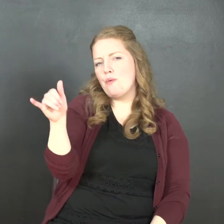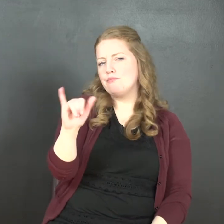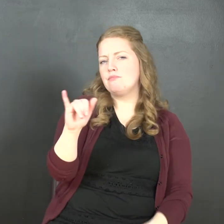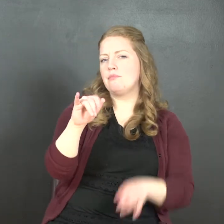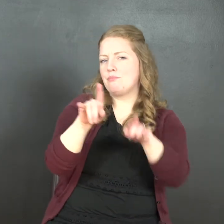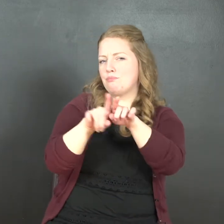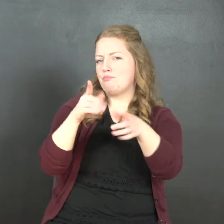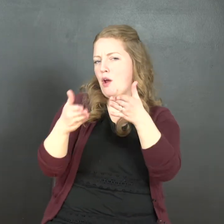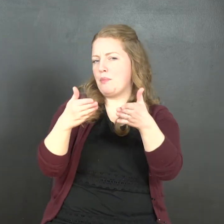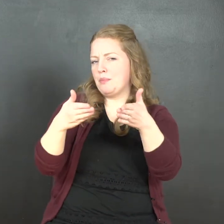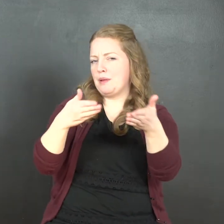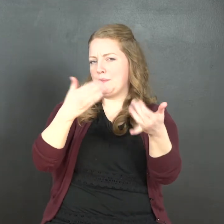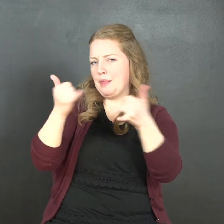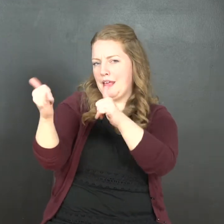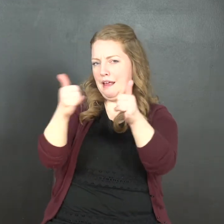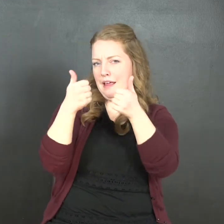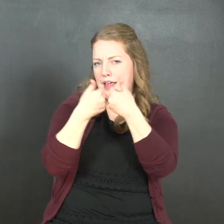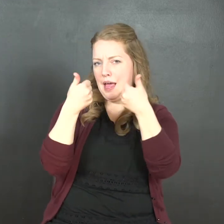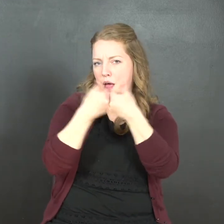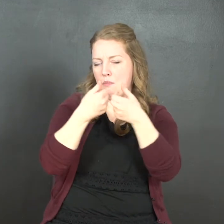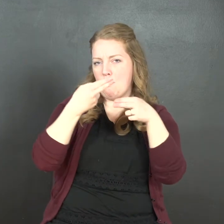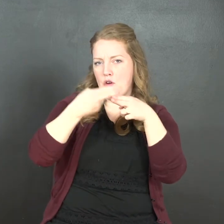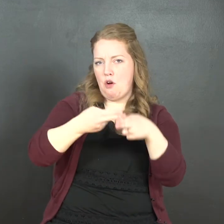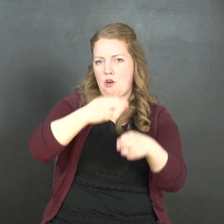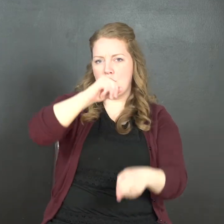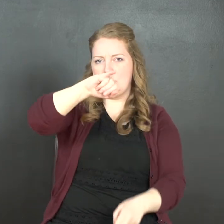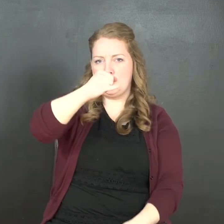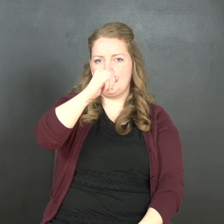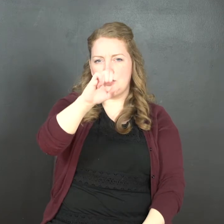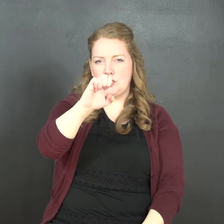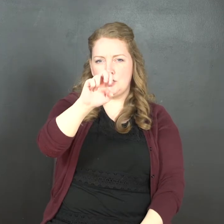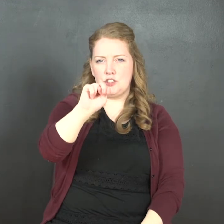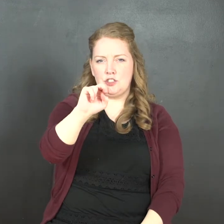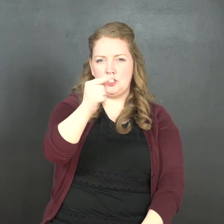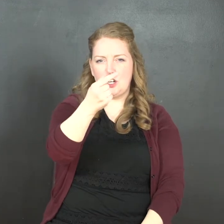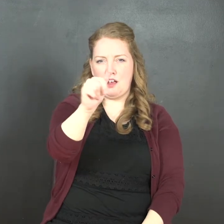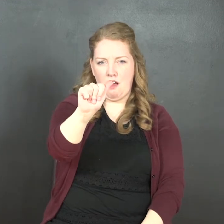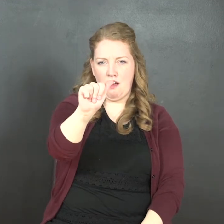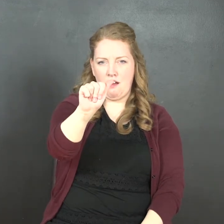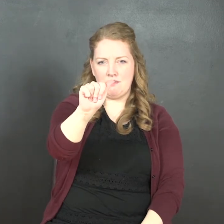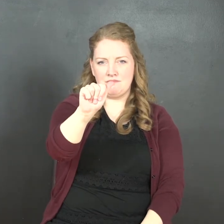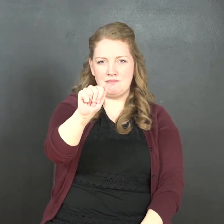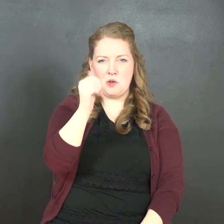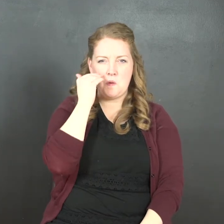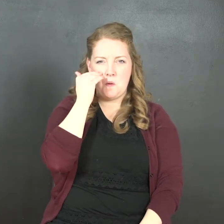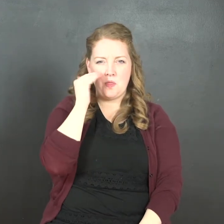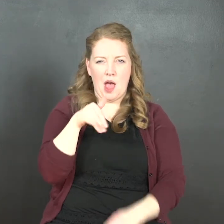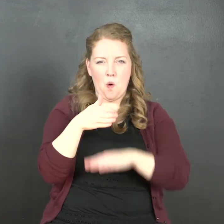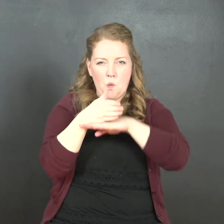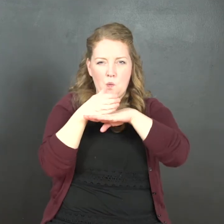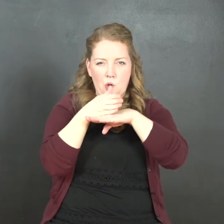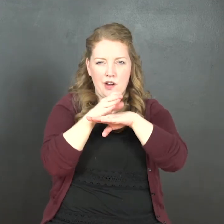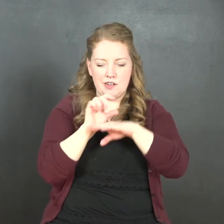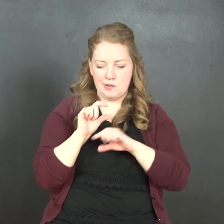holding that entire tower up. Well, the fact of the matter is, all of what we preach and we